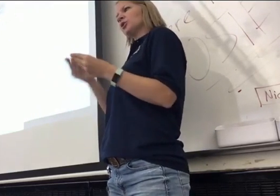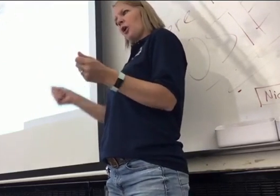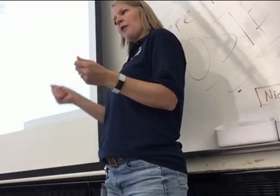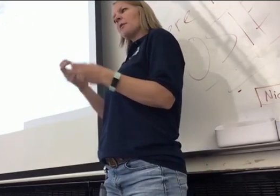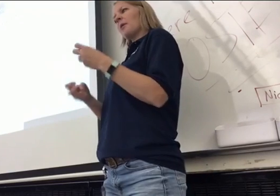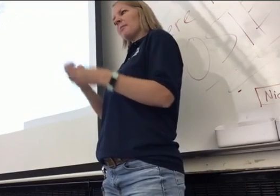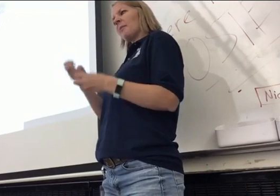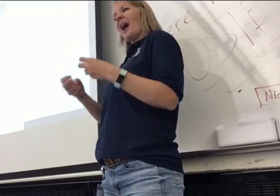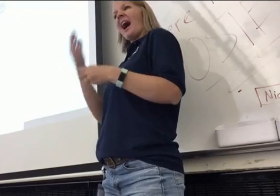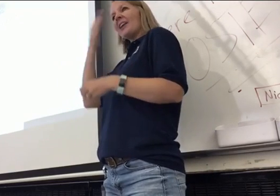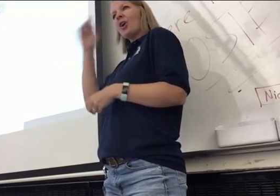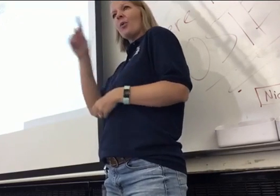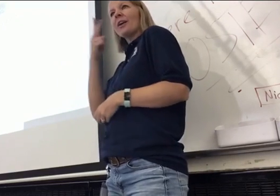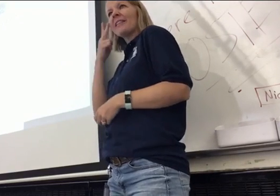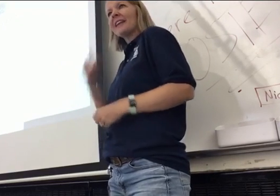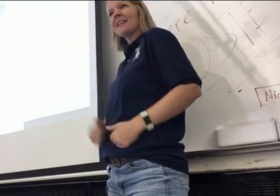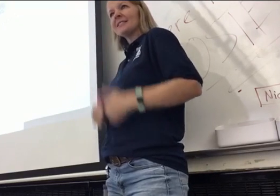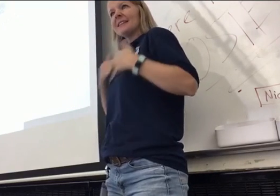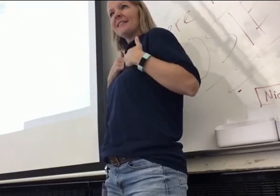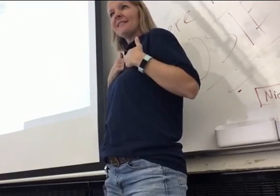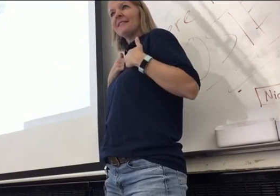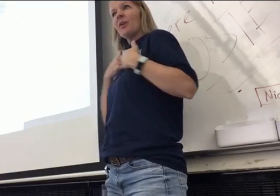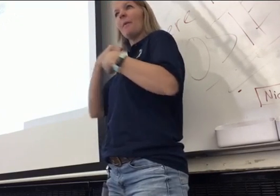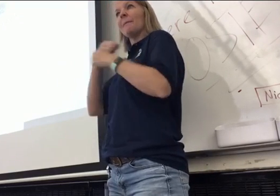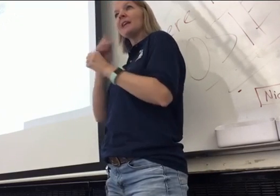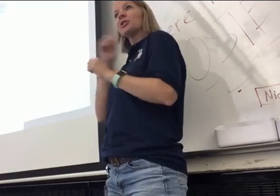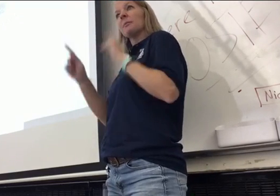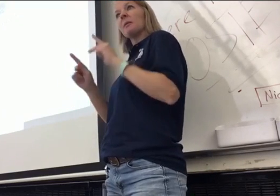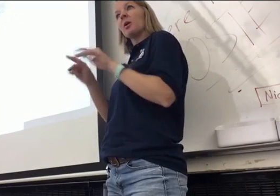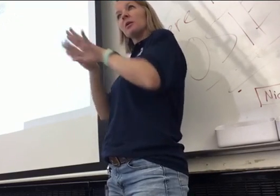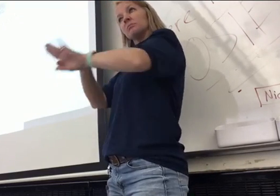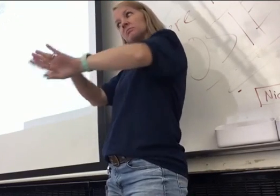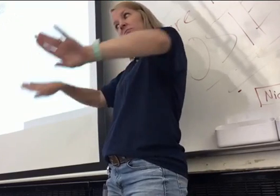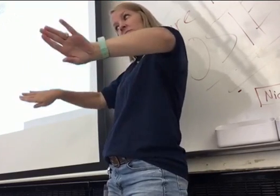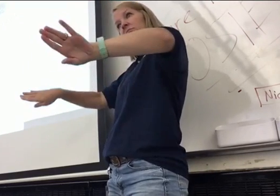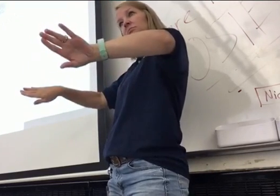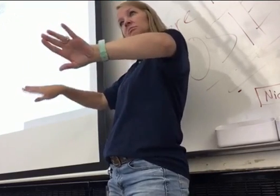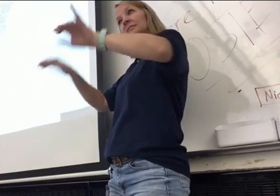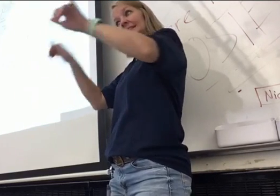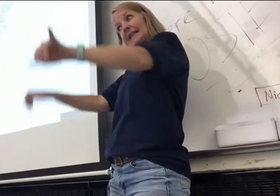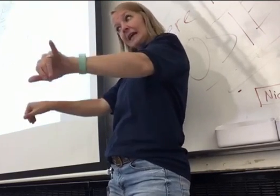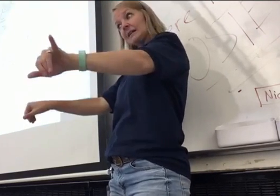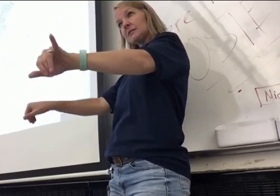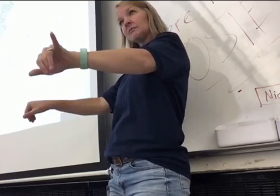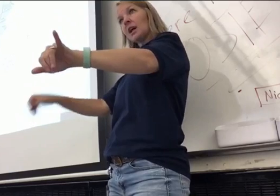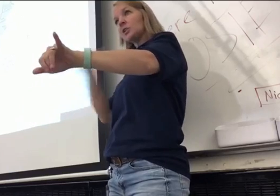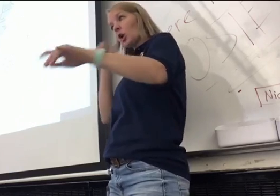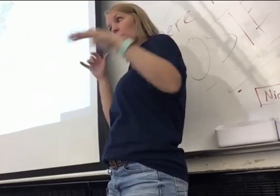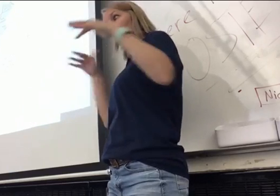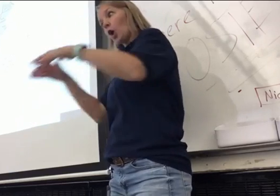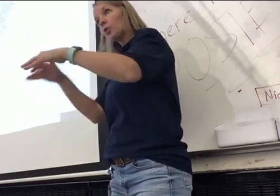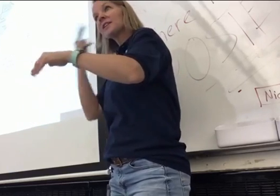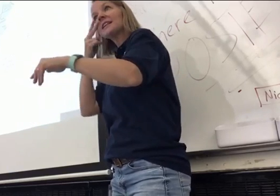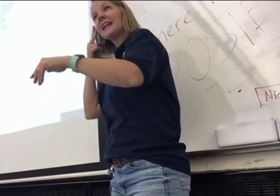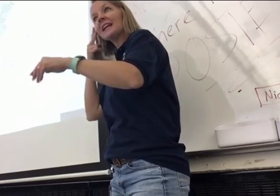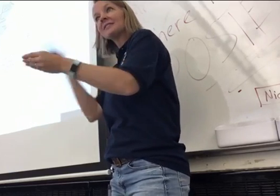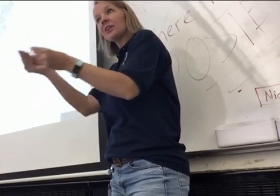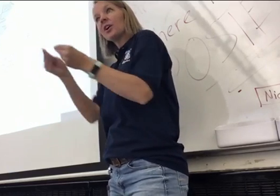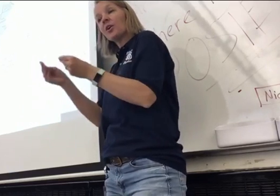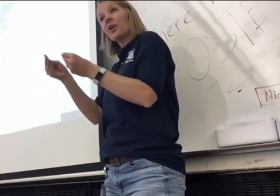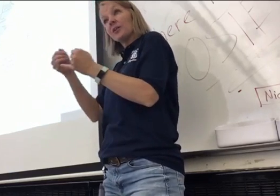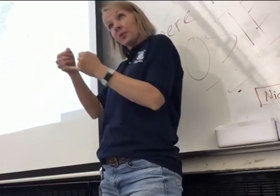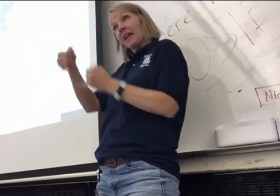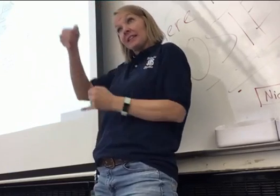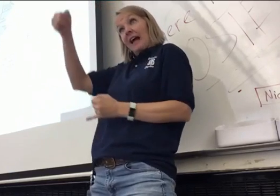know where the natives live. We're going to make sure that people don't go there. So he creates this line, and the line is basically the border of the